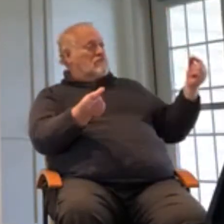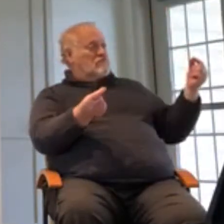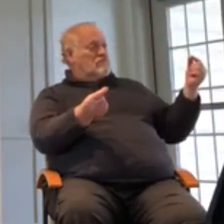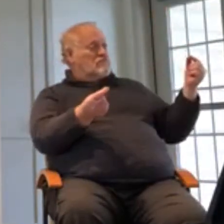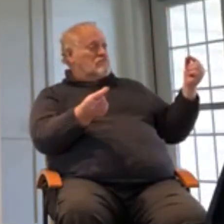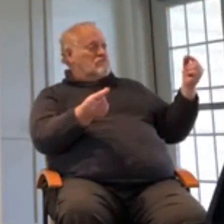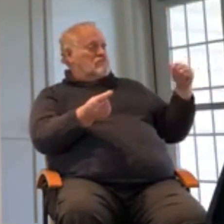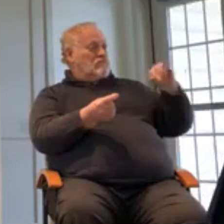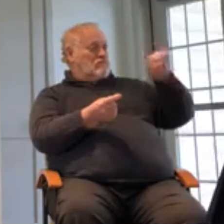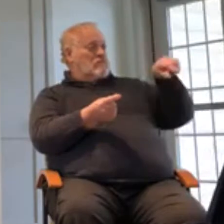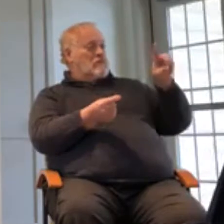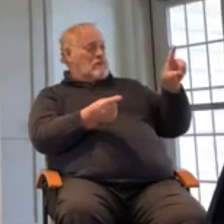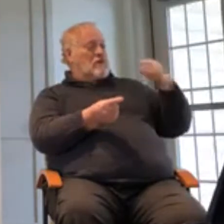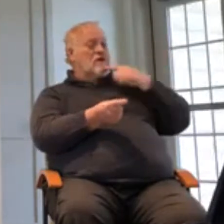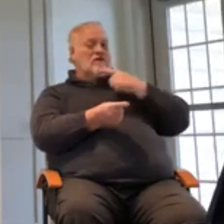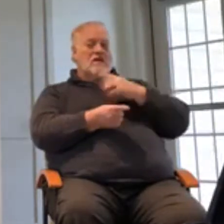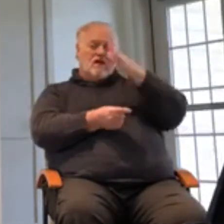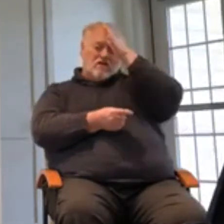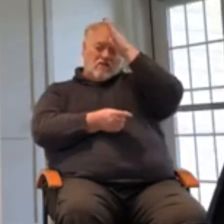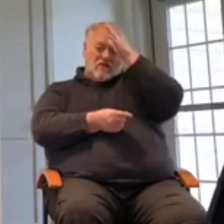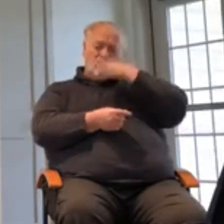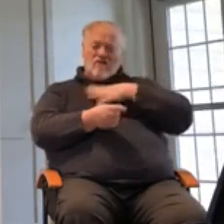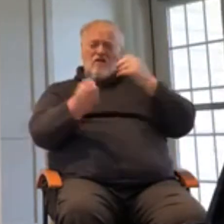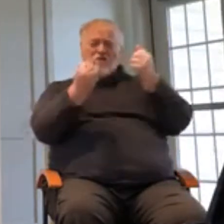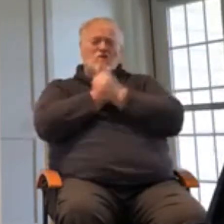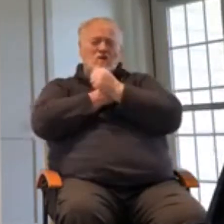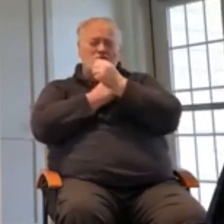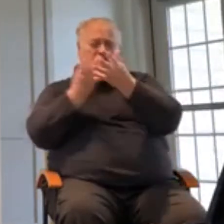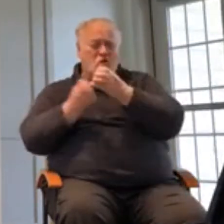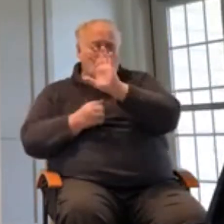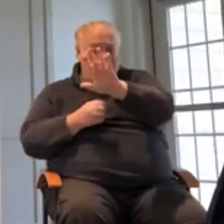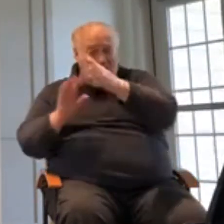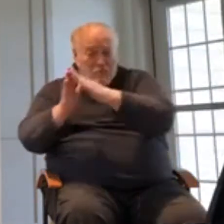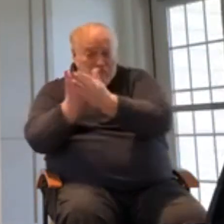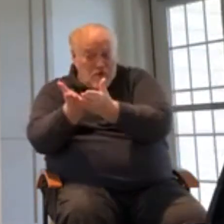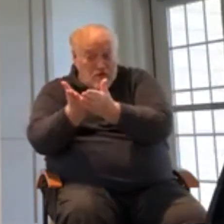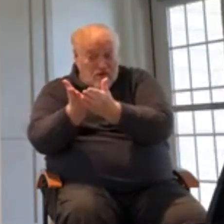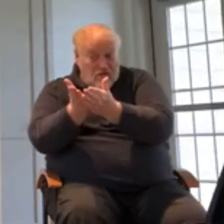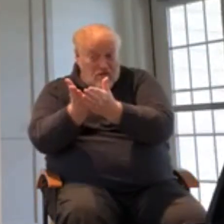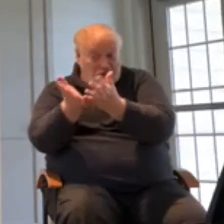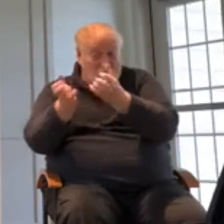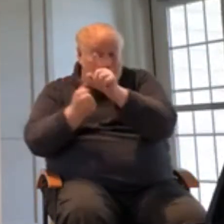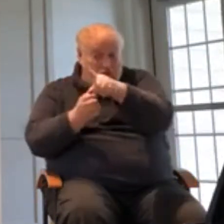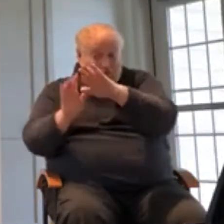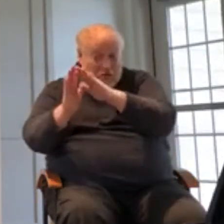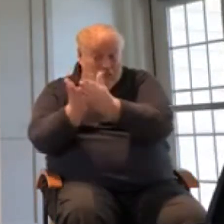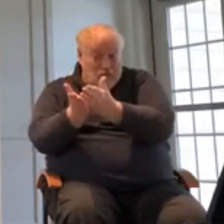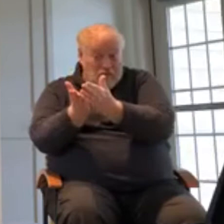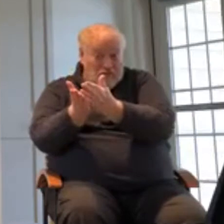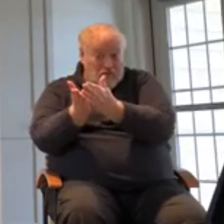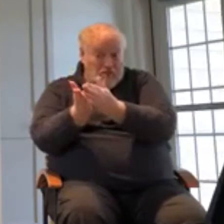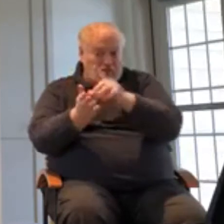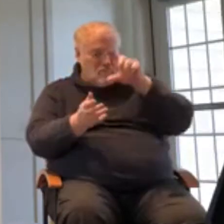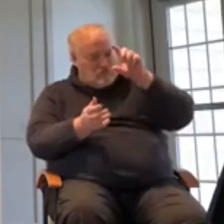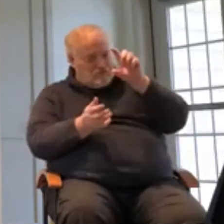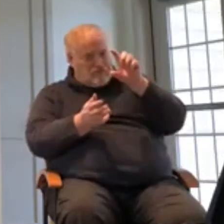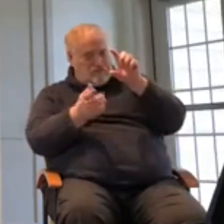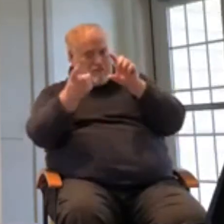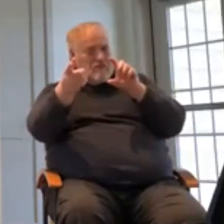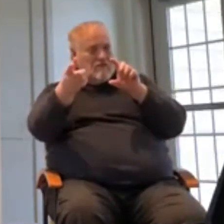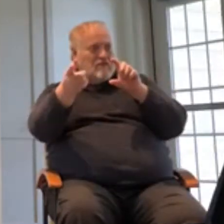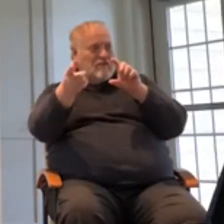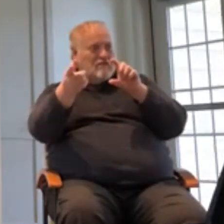Daddy, I want that book. It was a book about that thick, probably about 200-300 pages. He says, Daddy, I want that book. And it simply